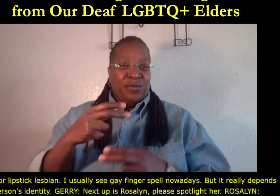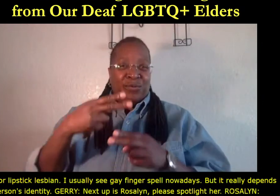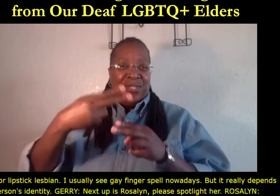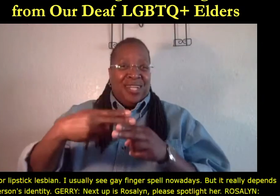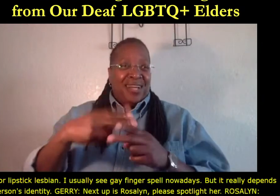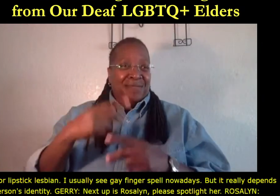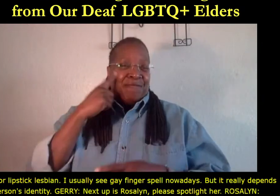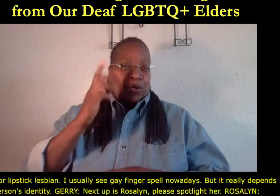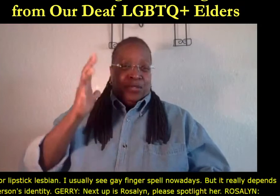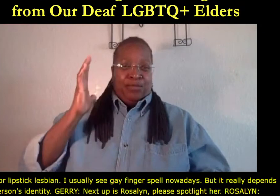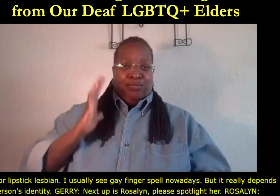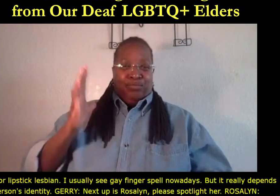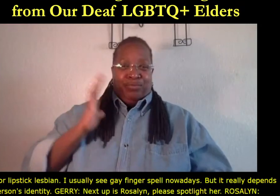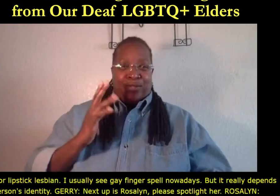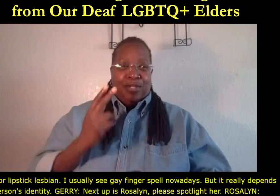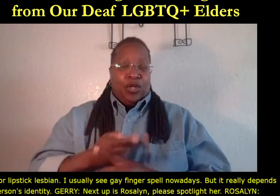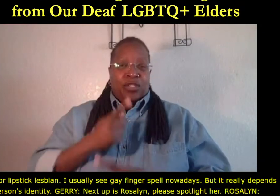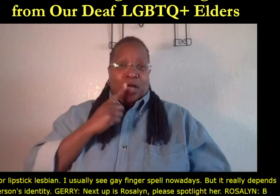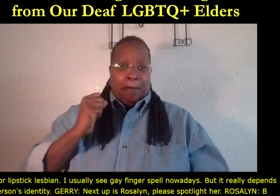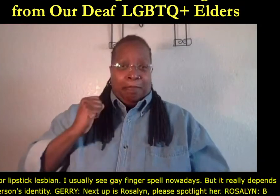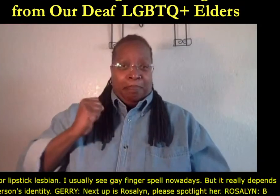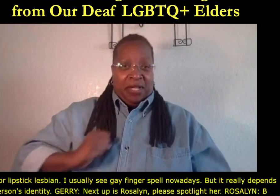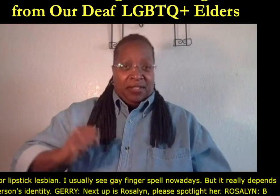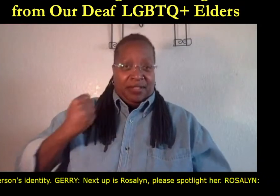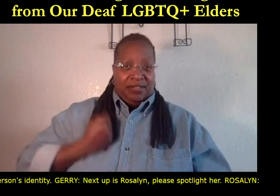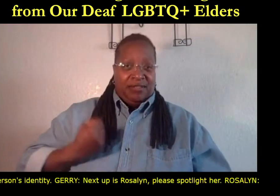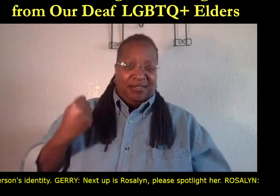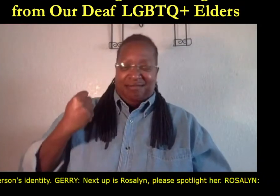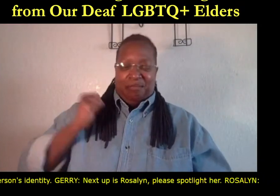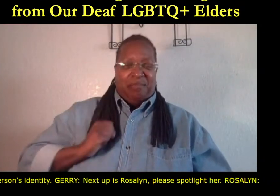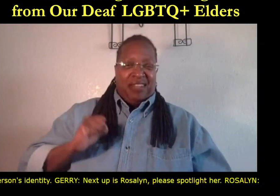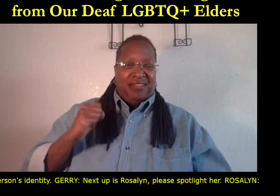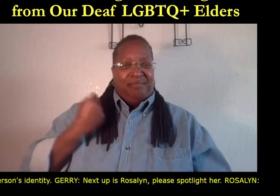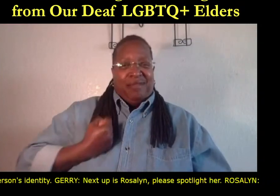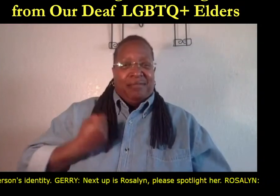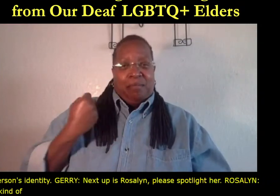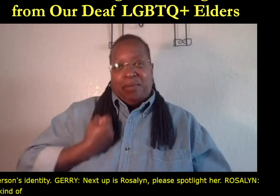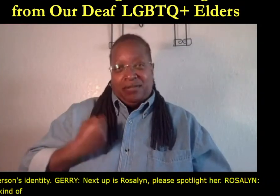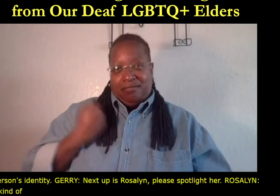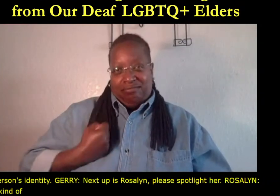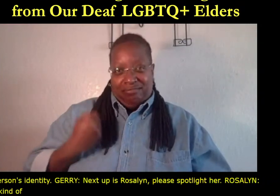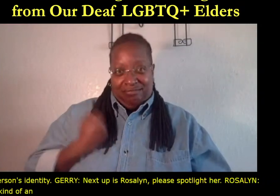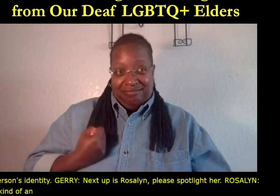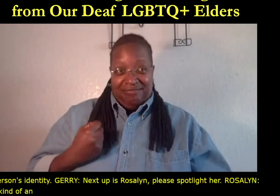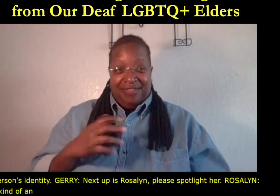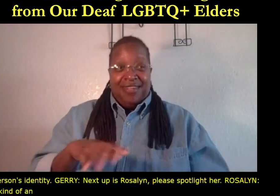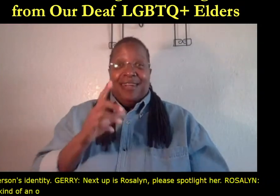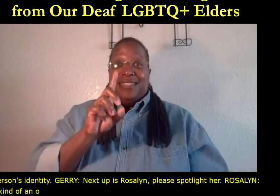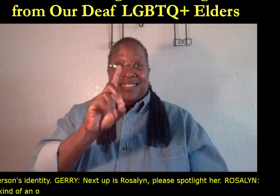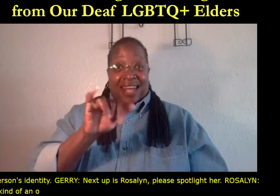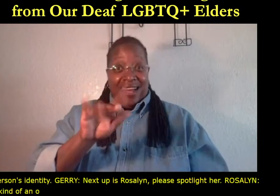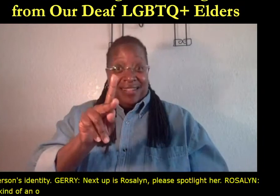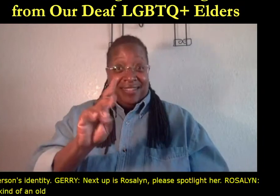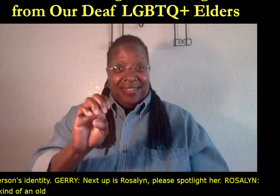butch is kind of old um you know i saw this sign for butch sometimes kind of the